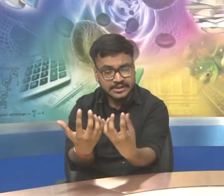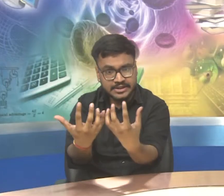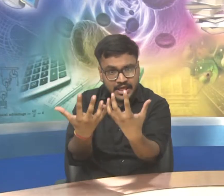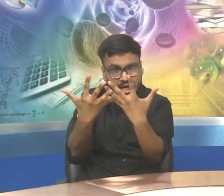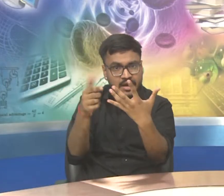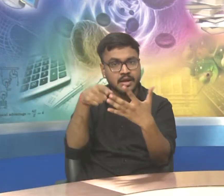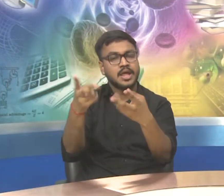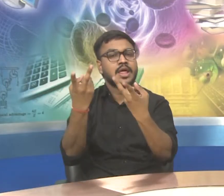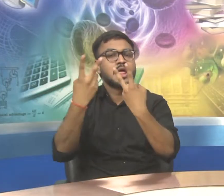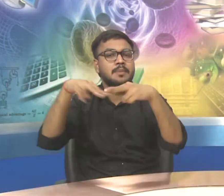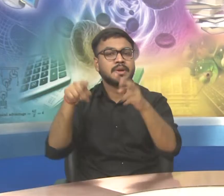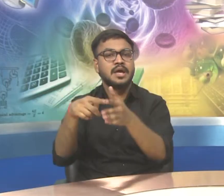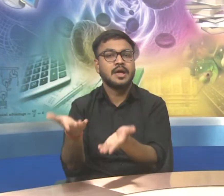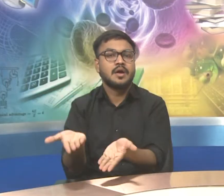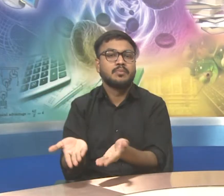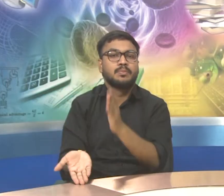or high concentration.